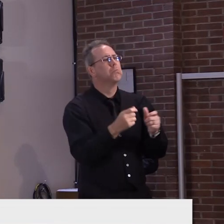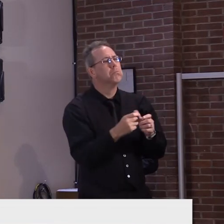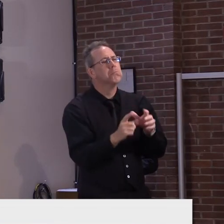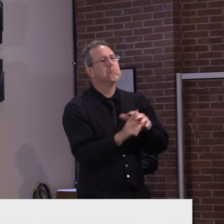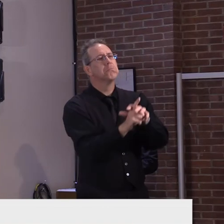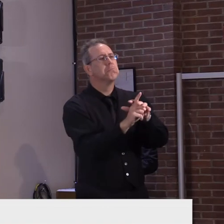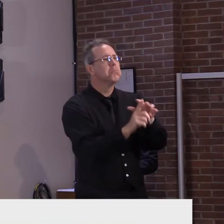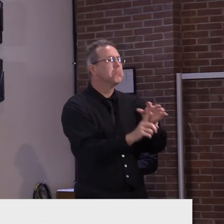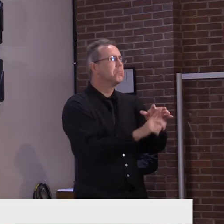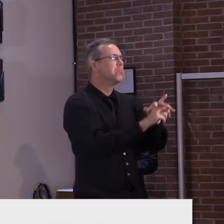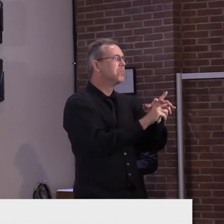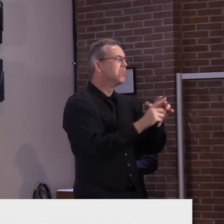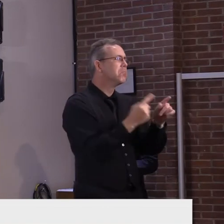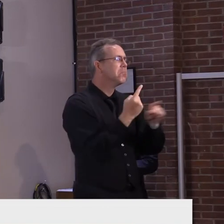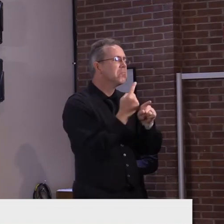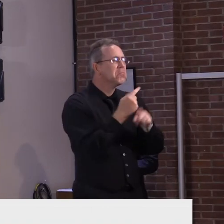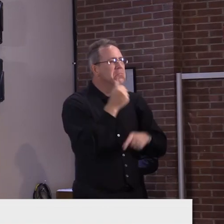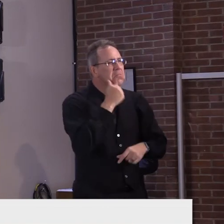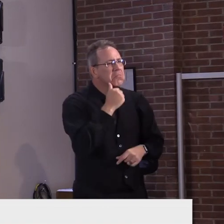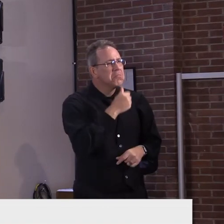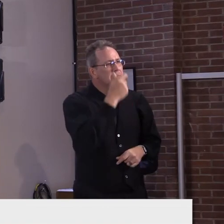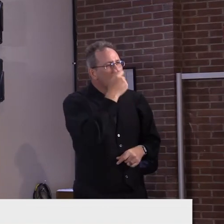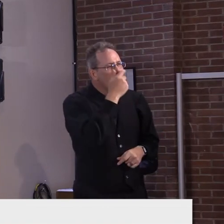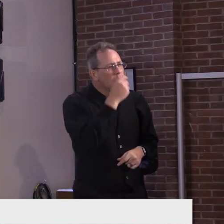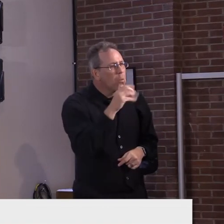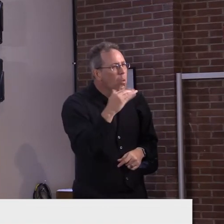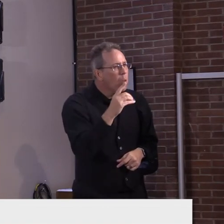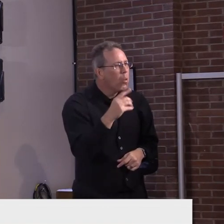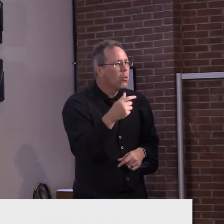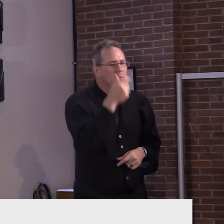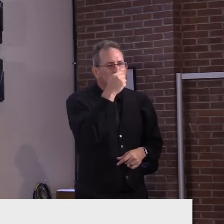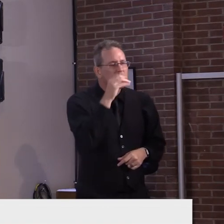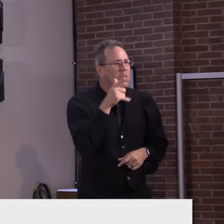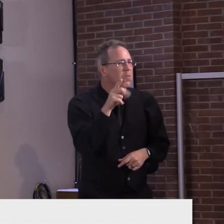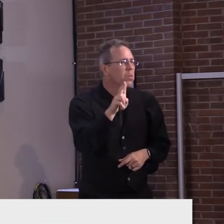flu viruses, etc. So